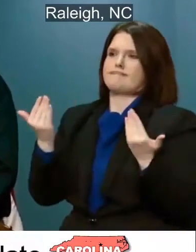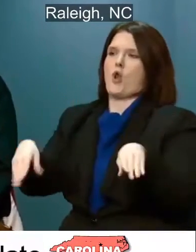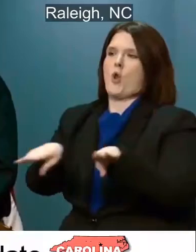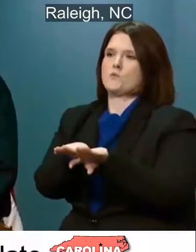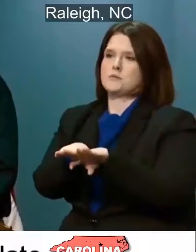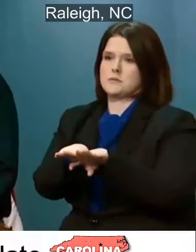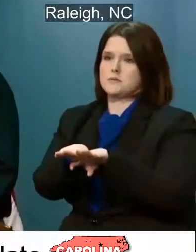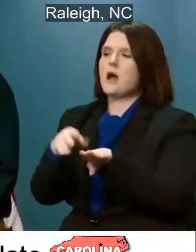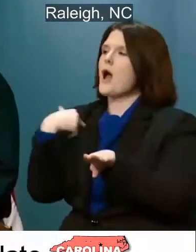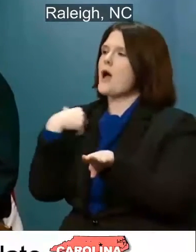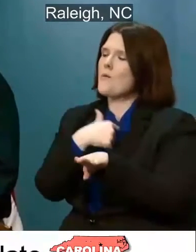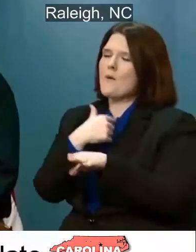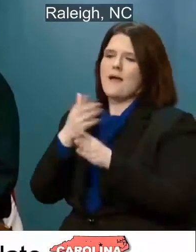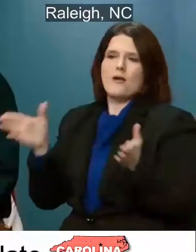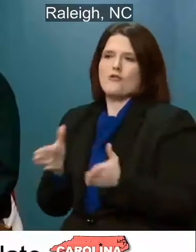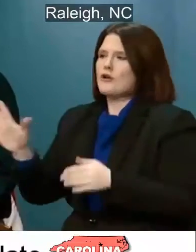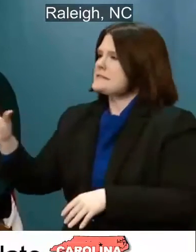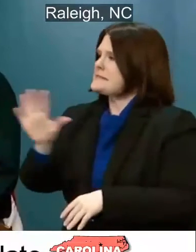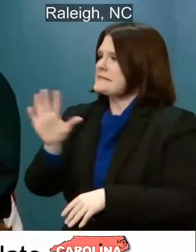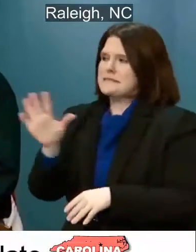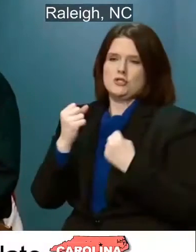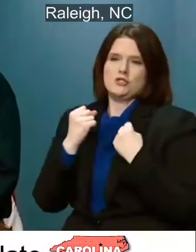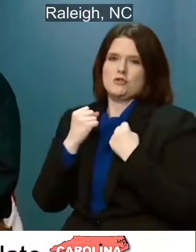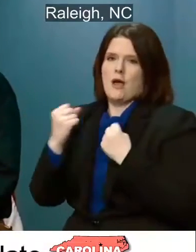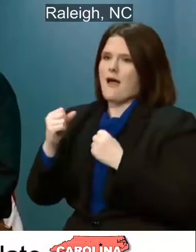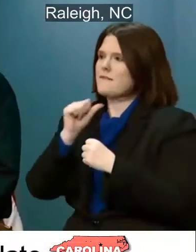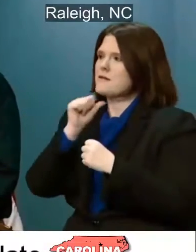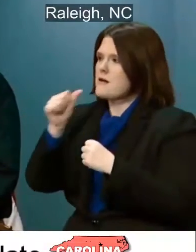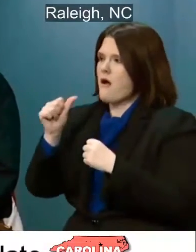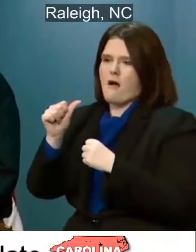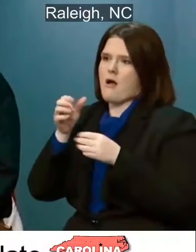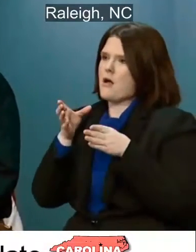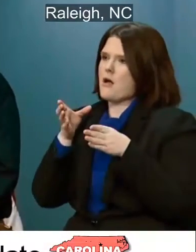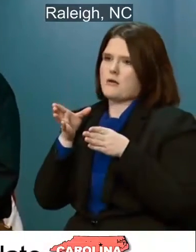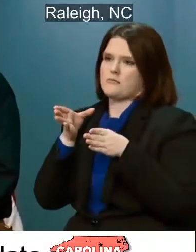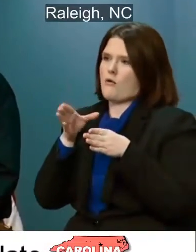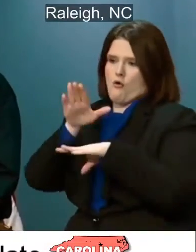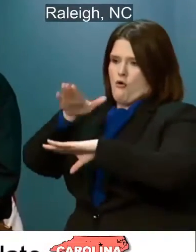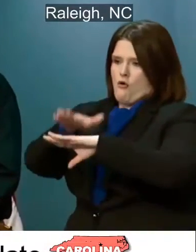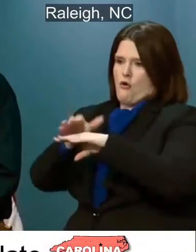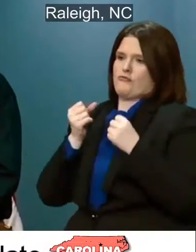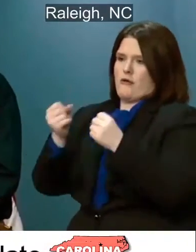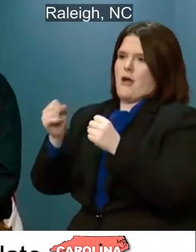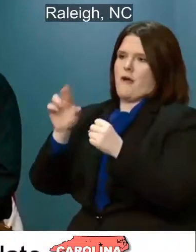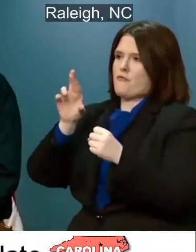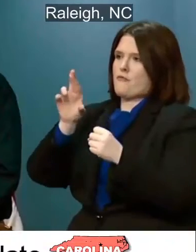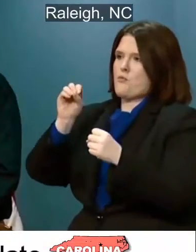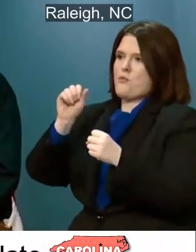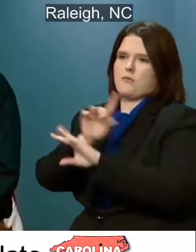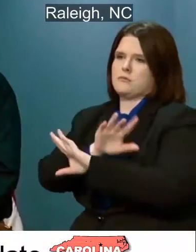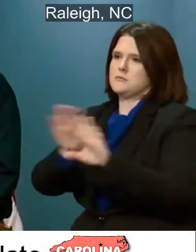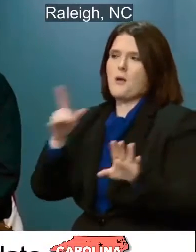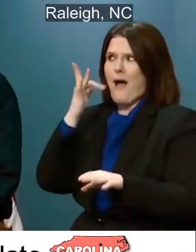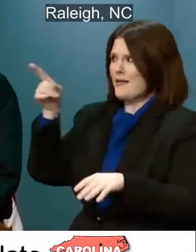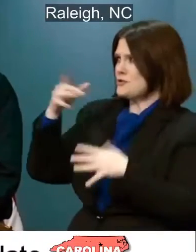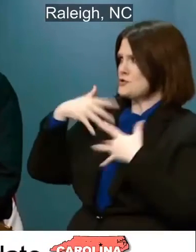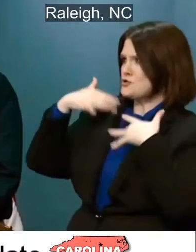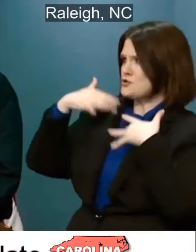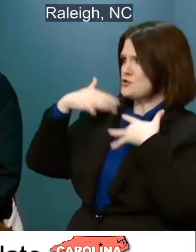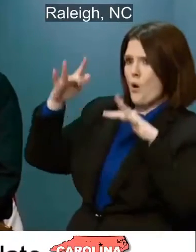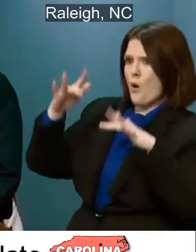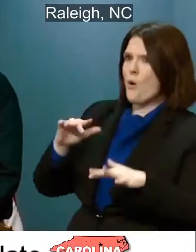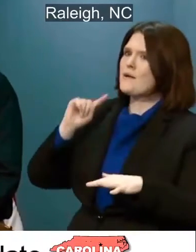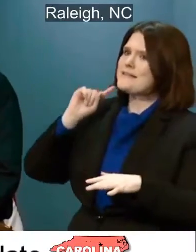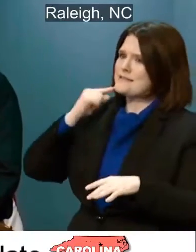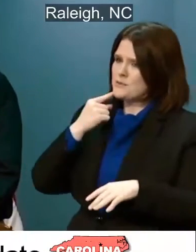told people to stay off the road, because this storm is pretty intense, and there in some places